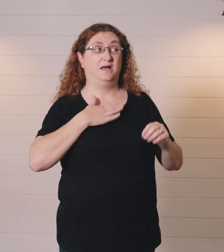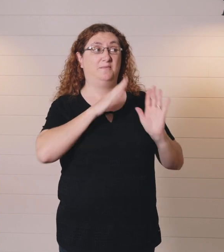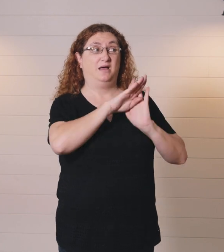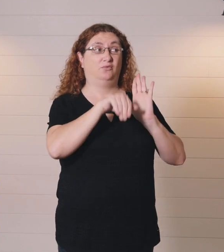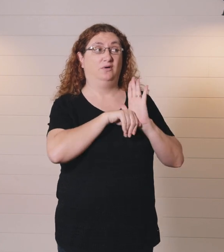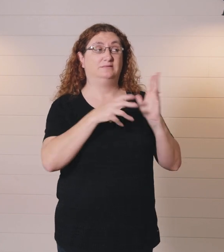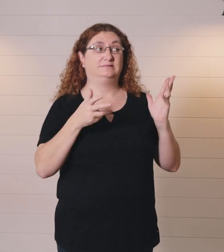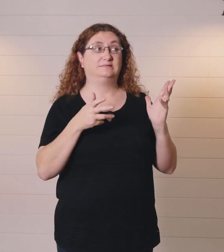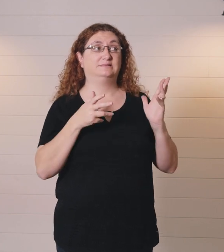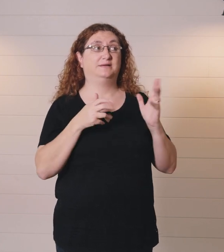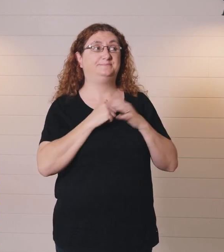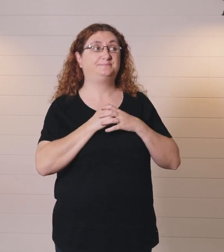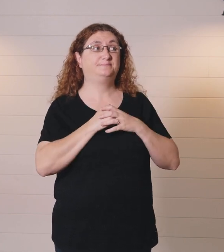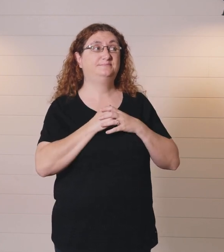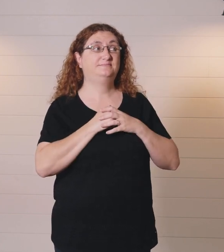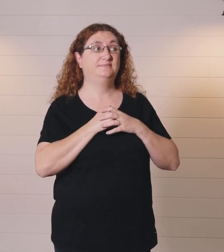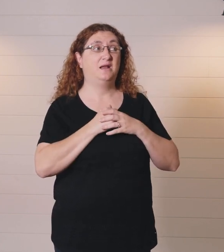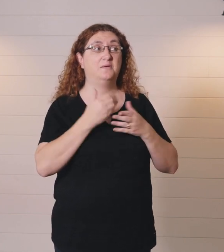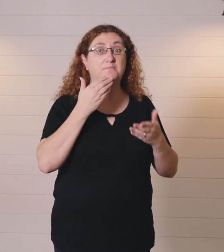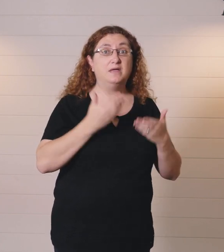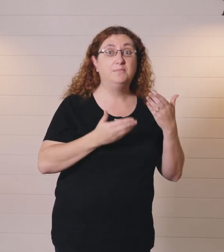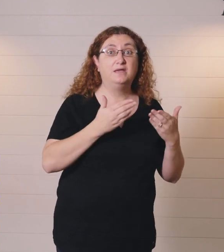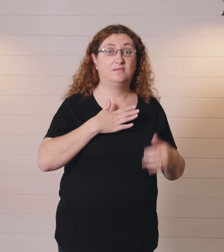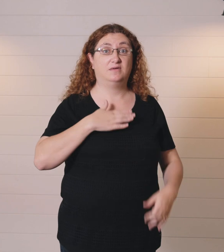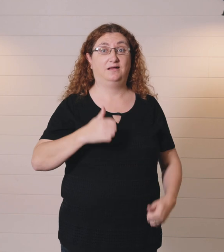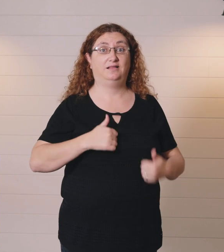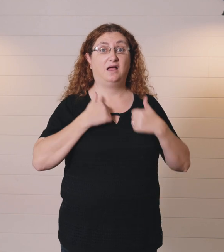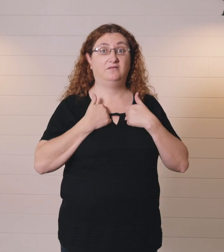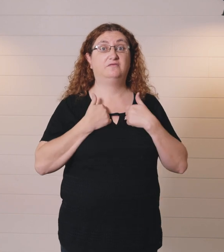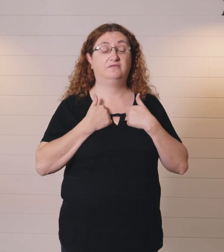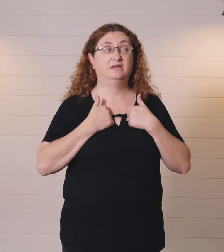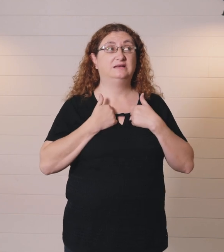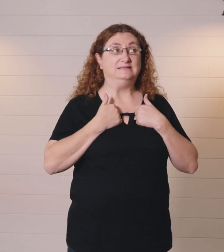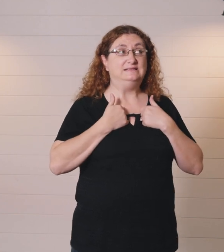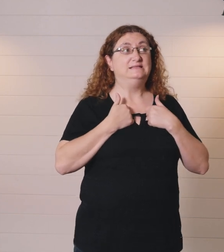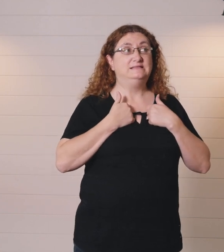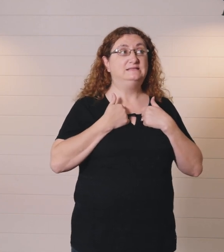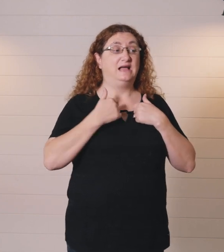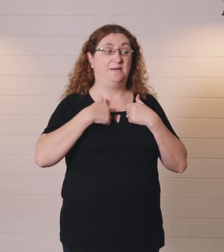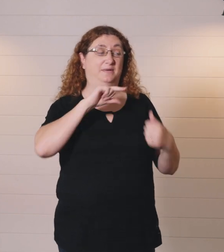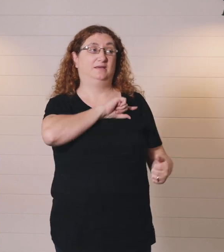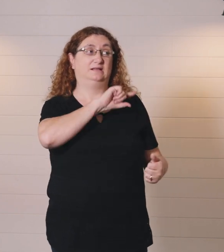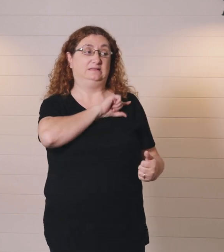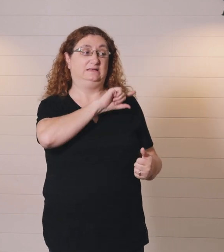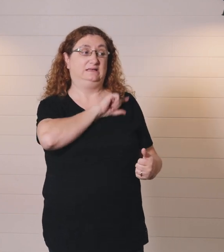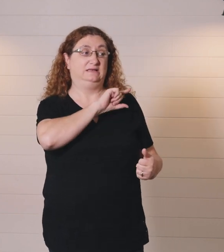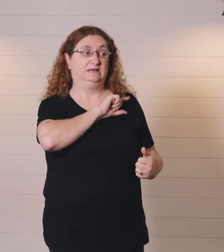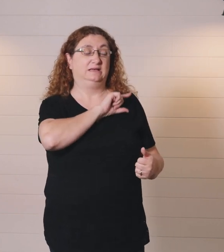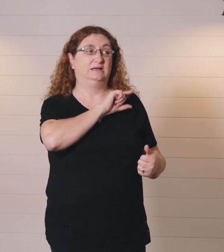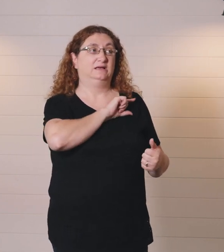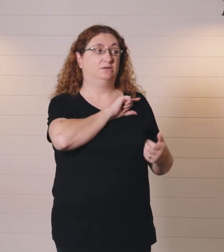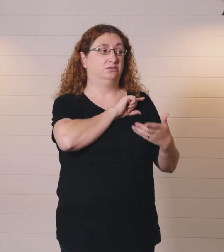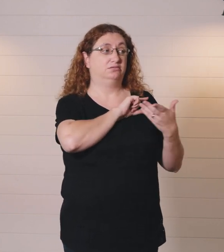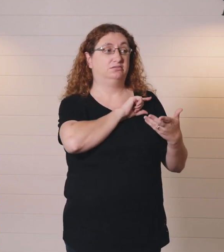my background? Have there been times and places in my life where I have been guilty,